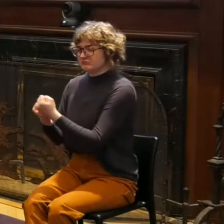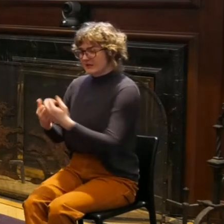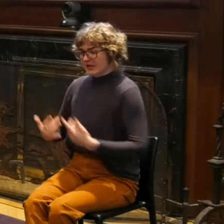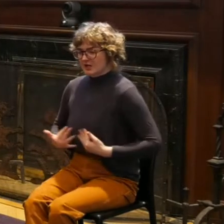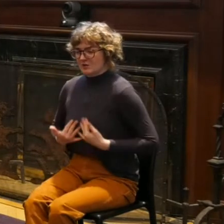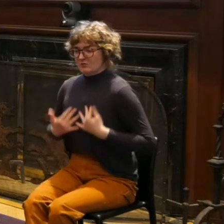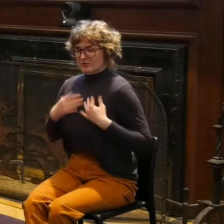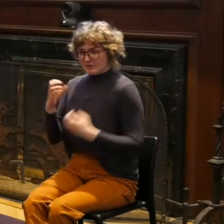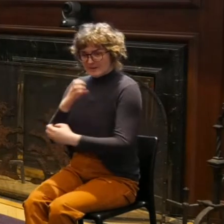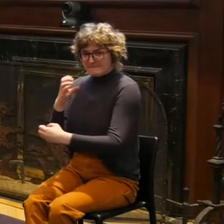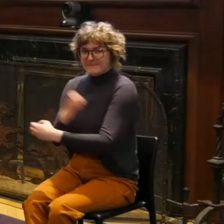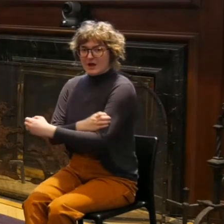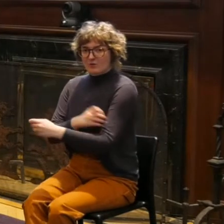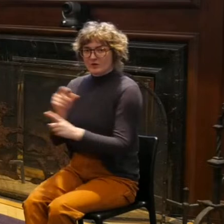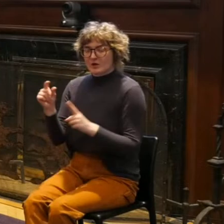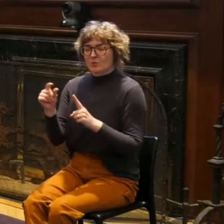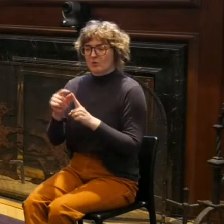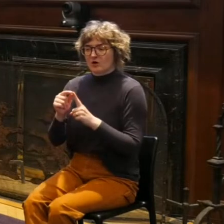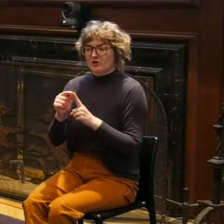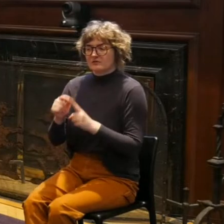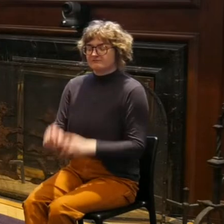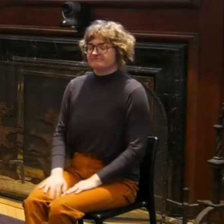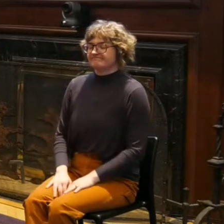and empowering word.